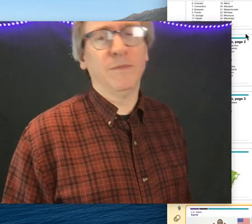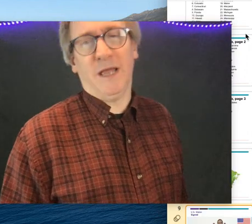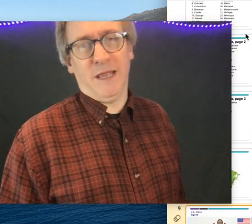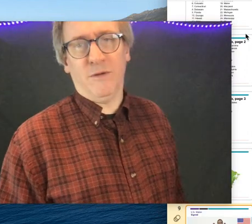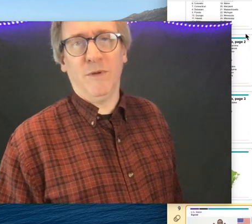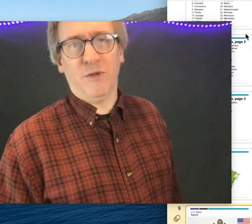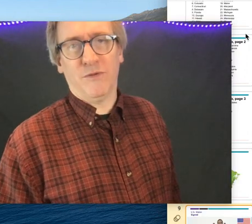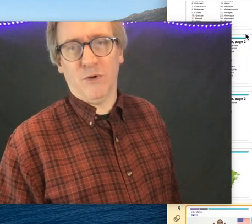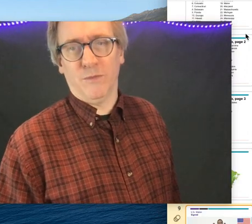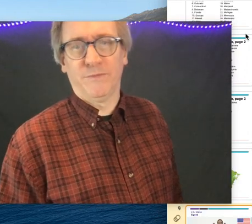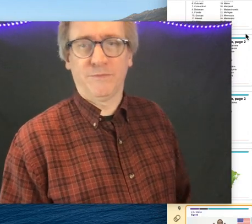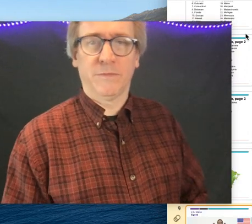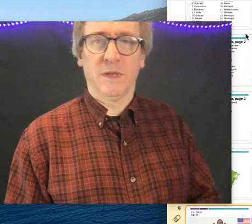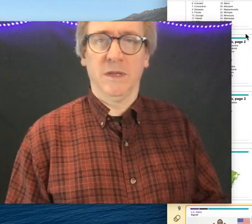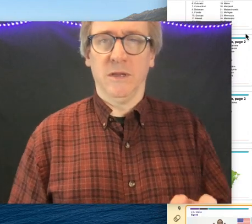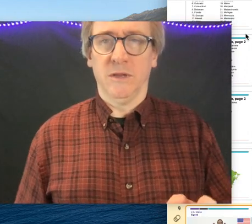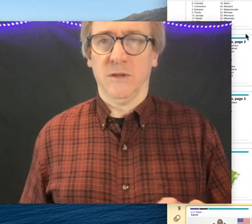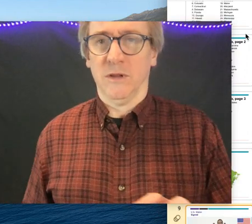So we go through.